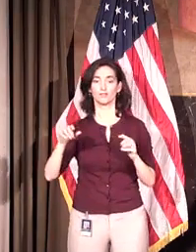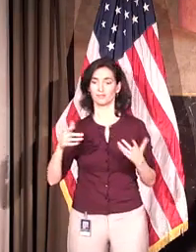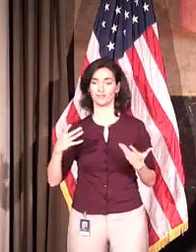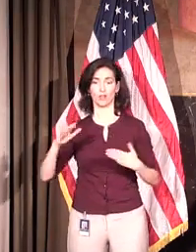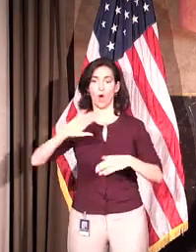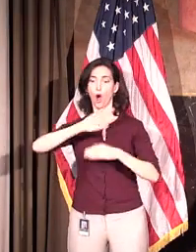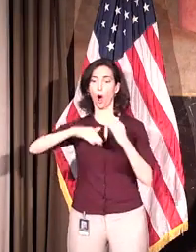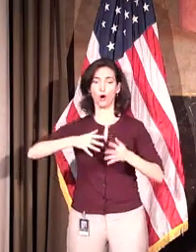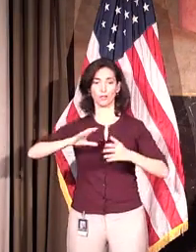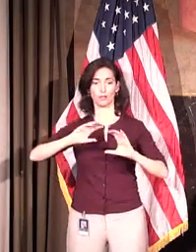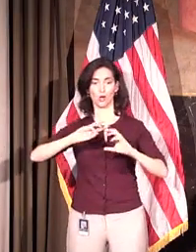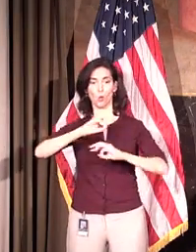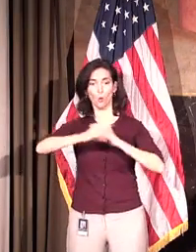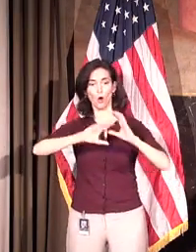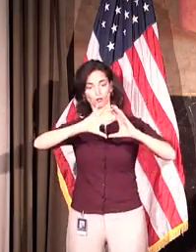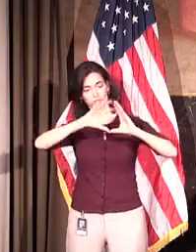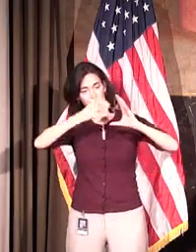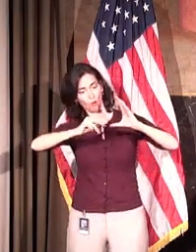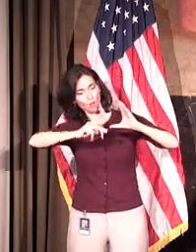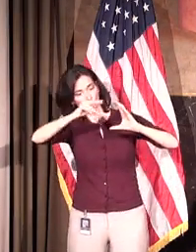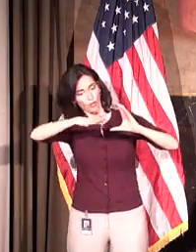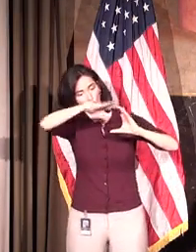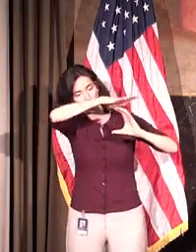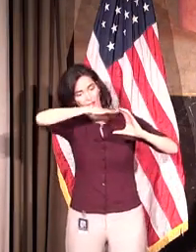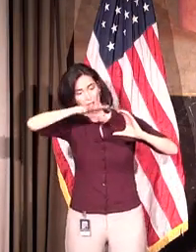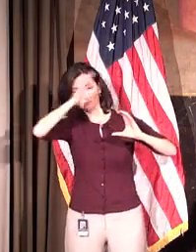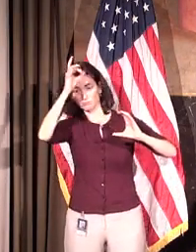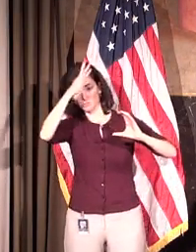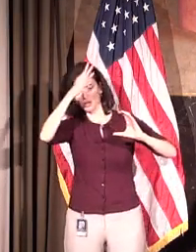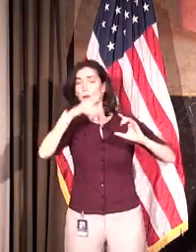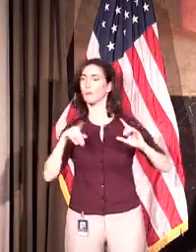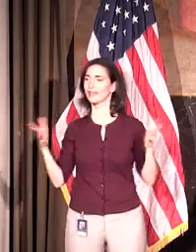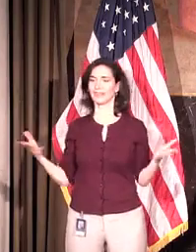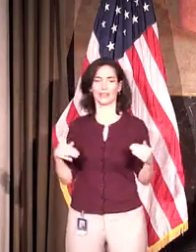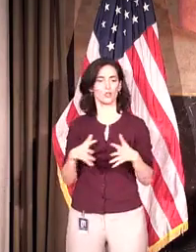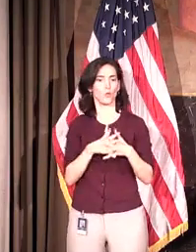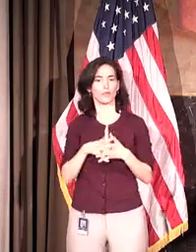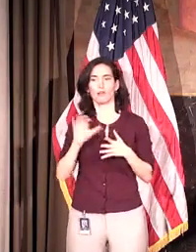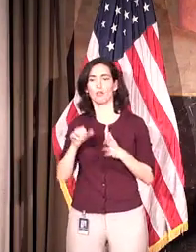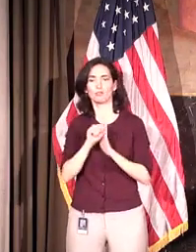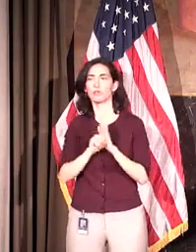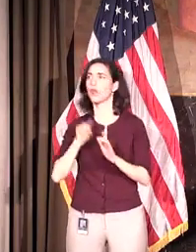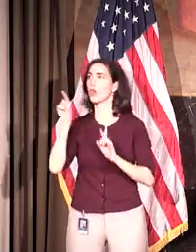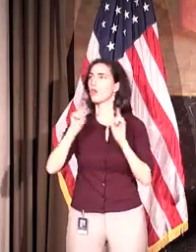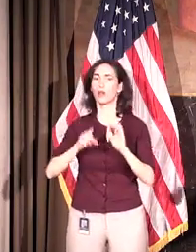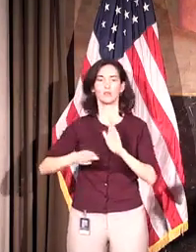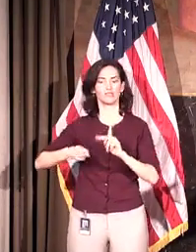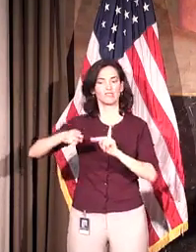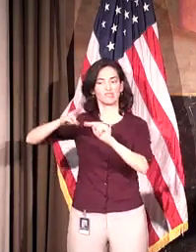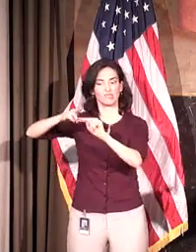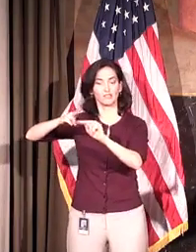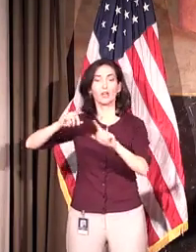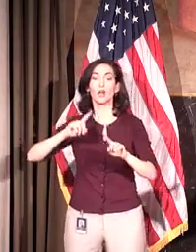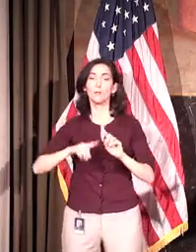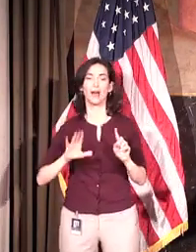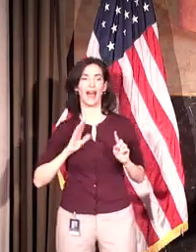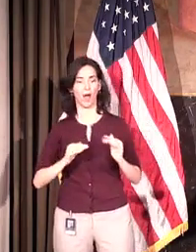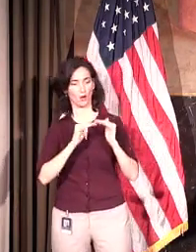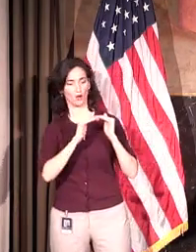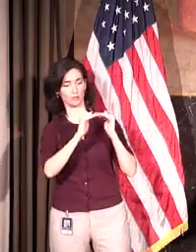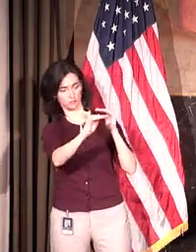but closer to home here in the United States. But that plateau is at a relatively high level of